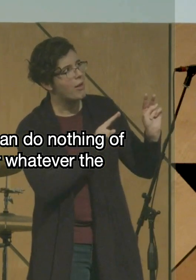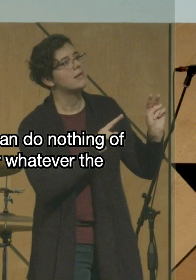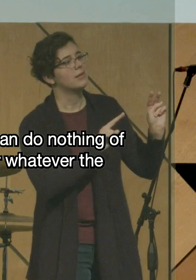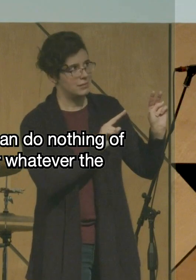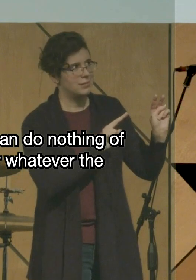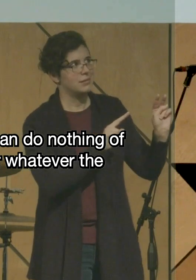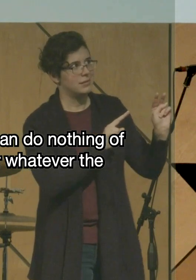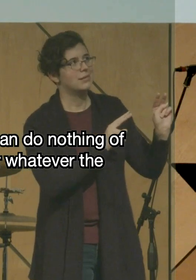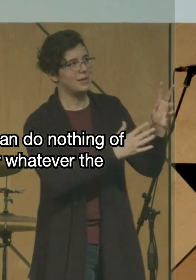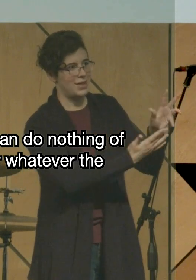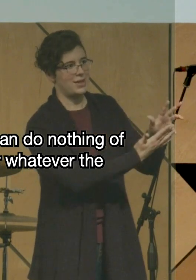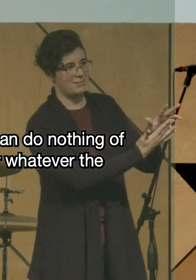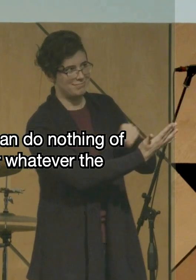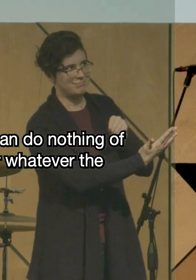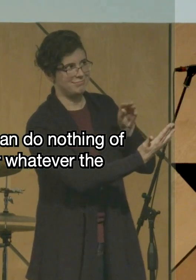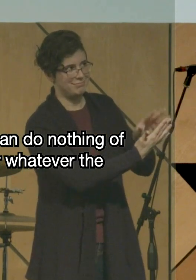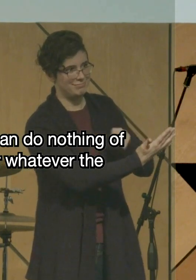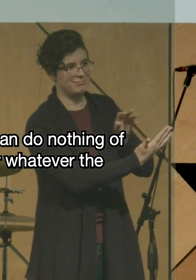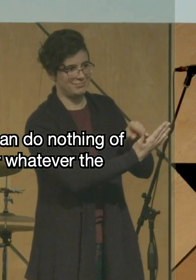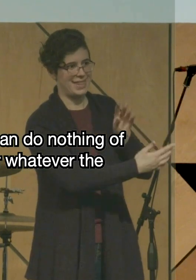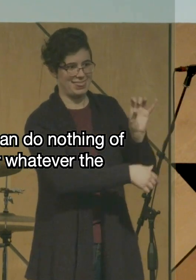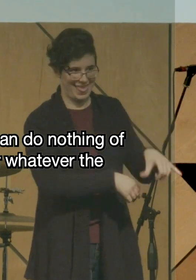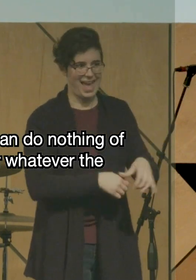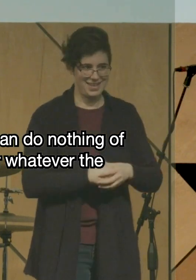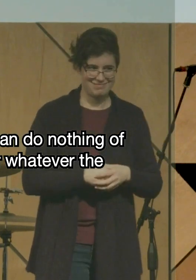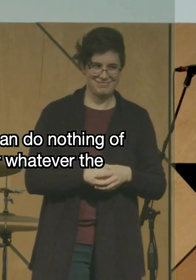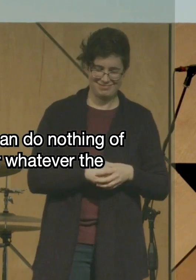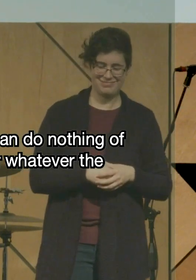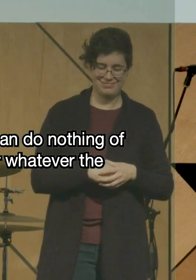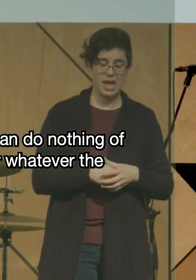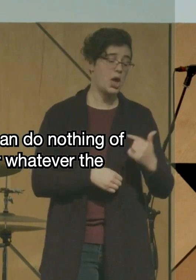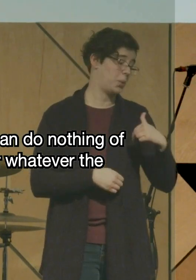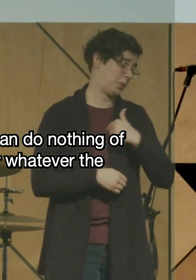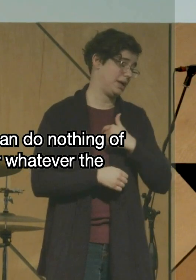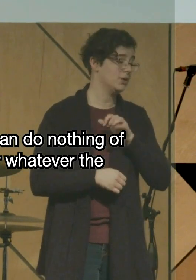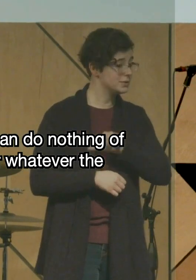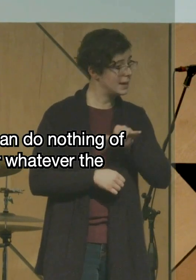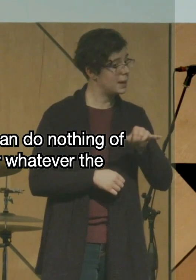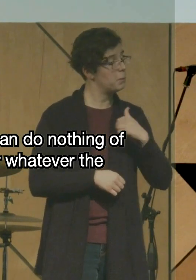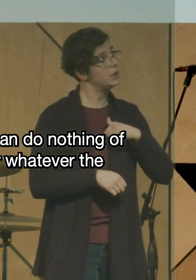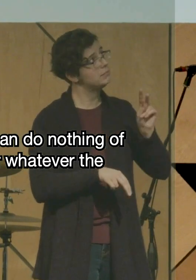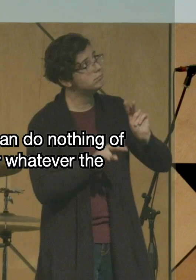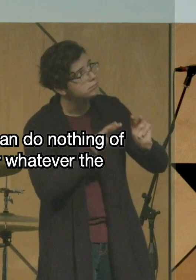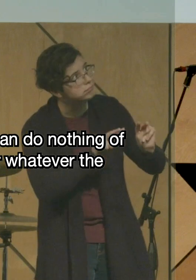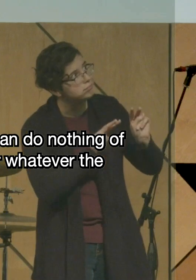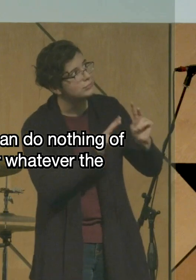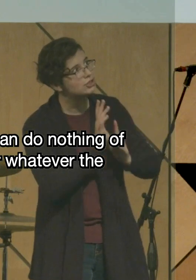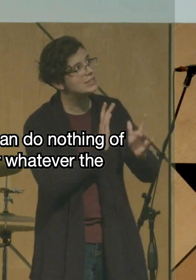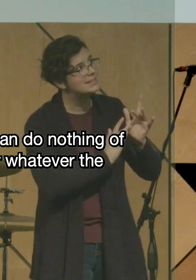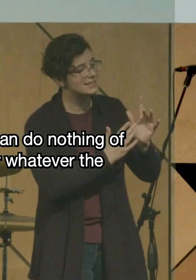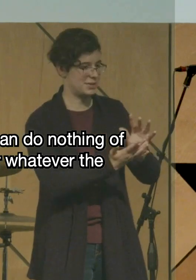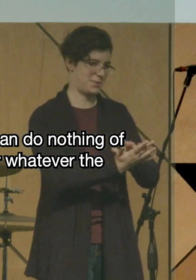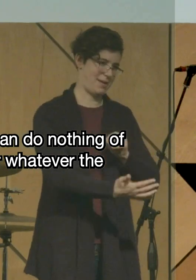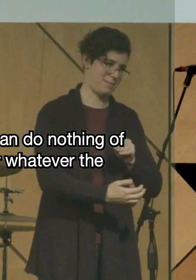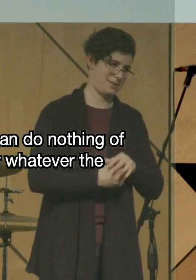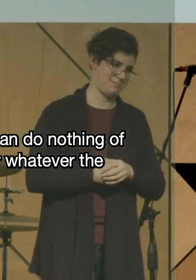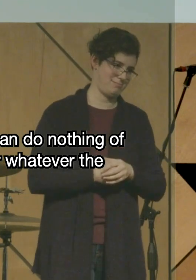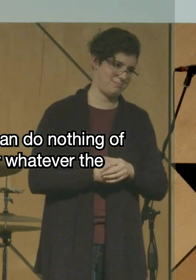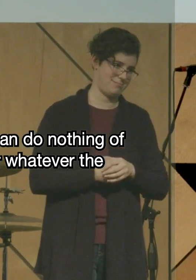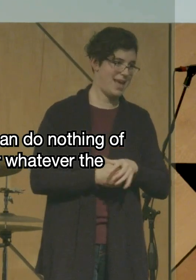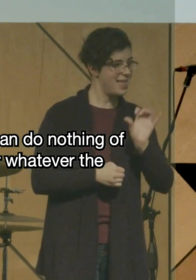Dad. For whatever the Father does, that the Son does likewise." Friends, that is